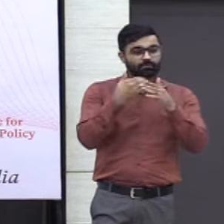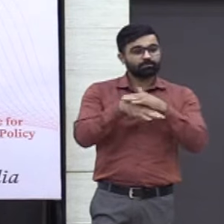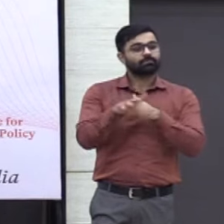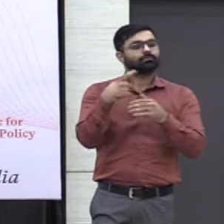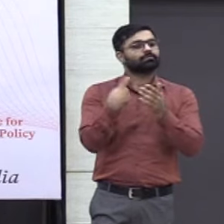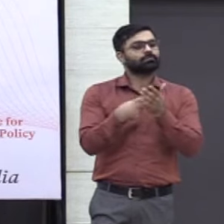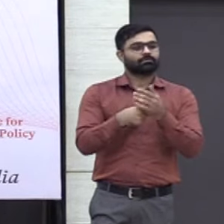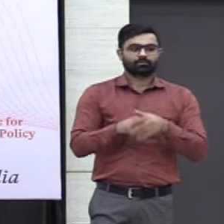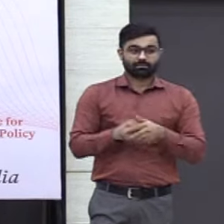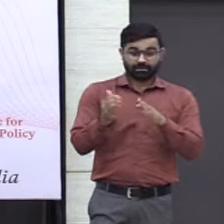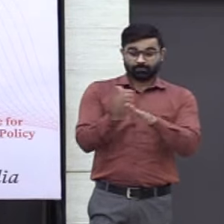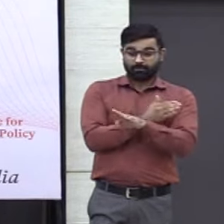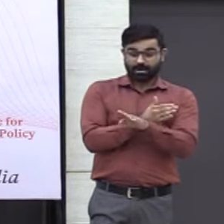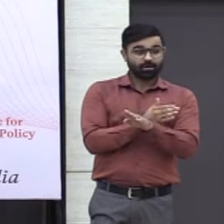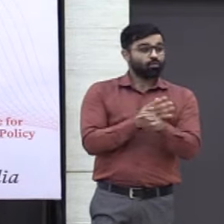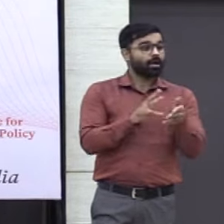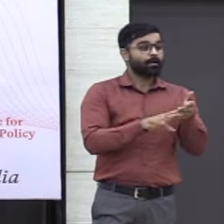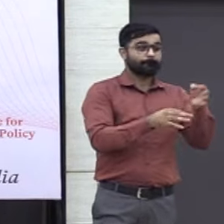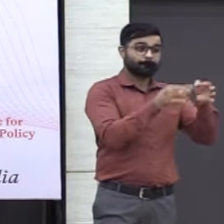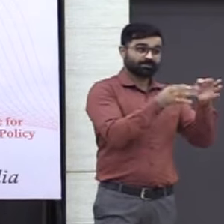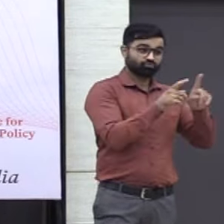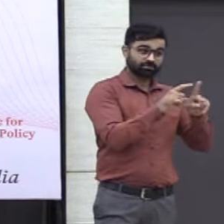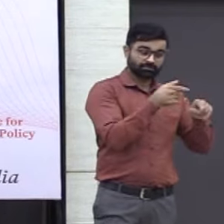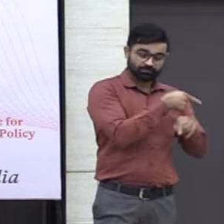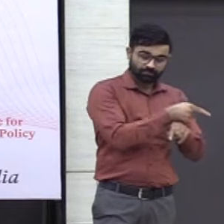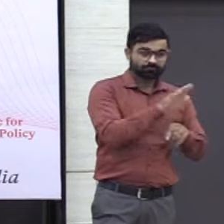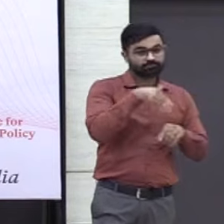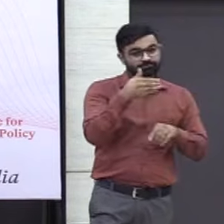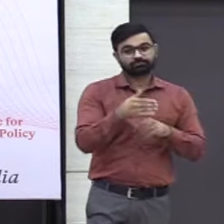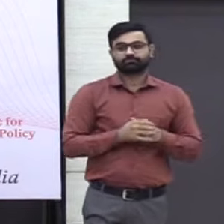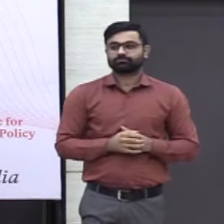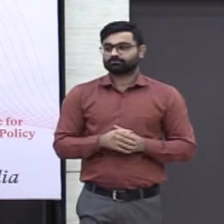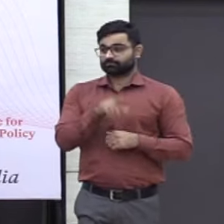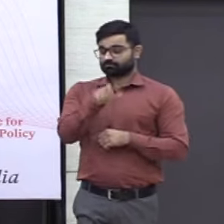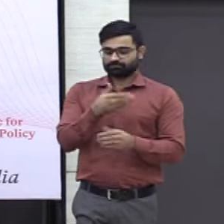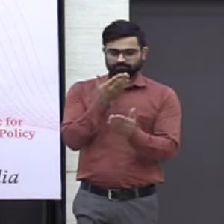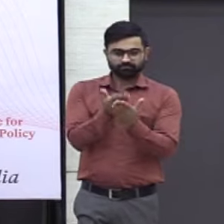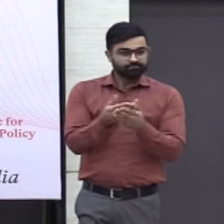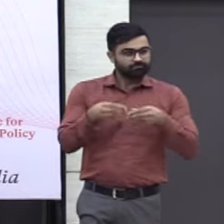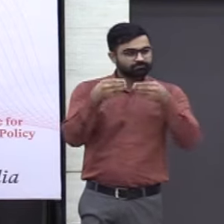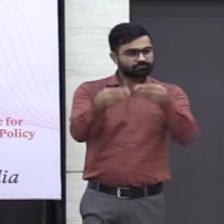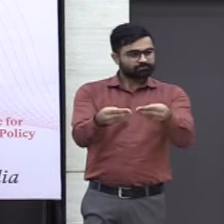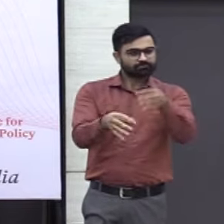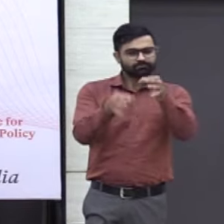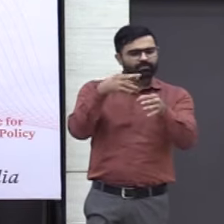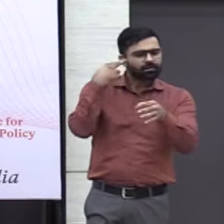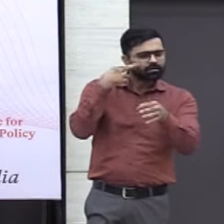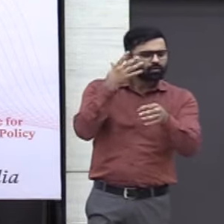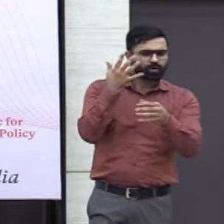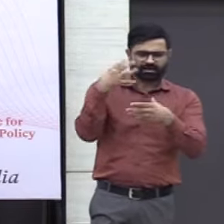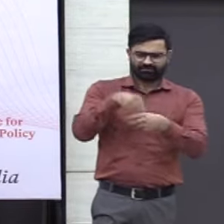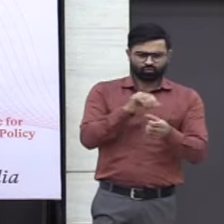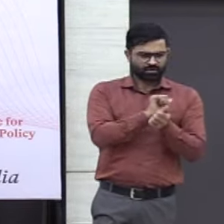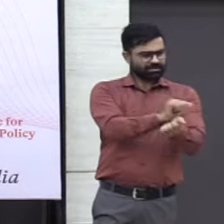Constitution, before a magistrate, and you should give the magistrate reasons why you